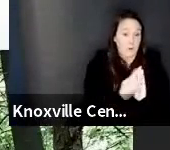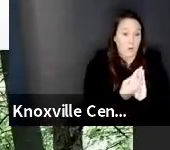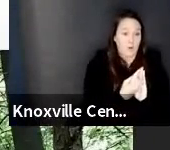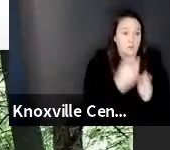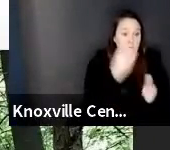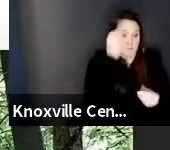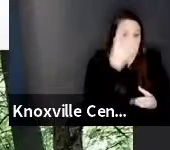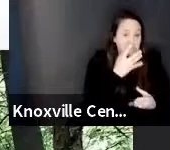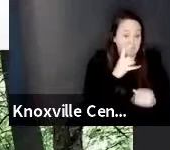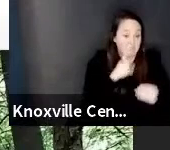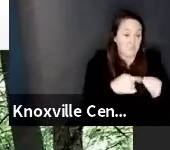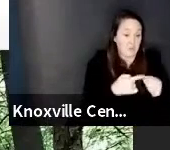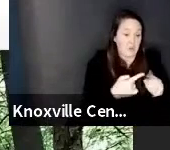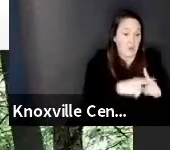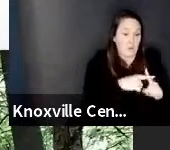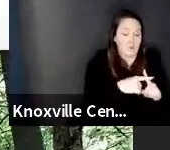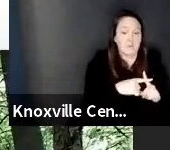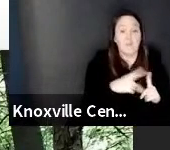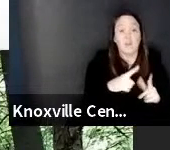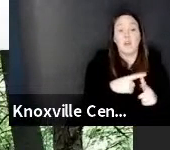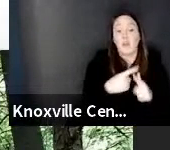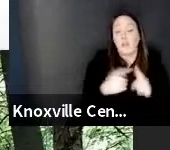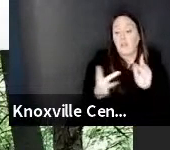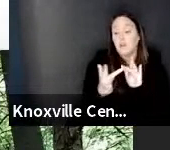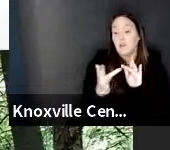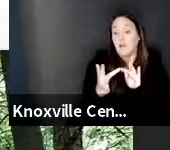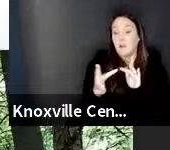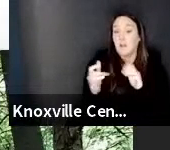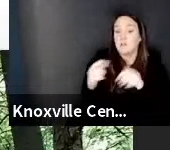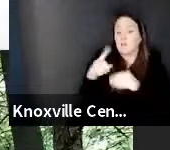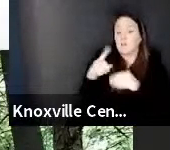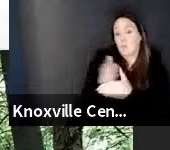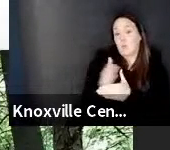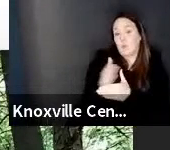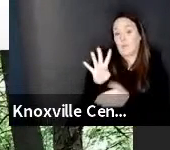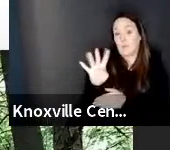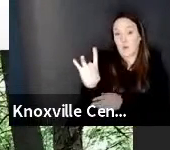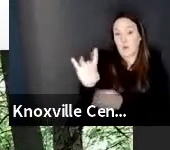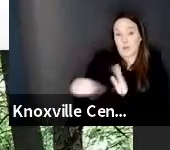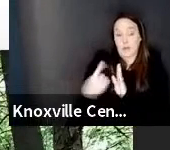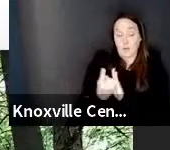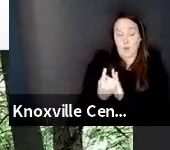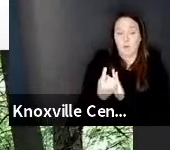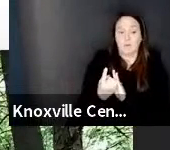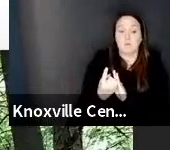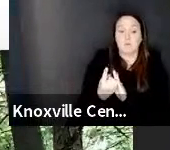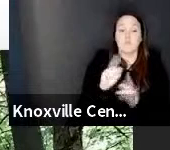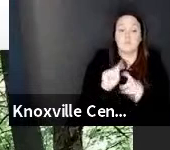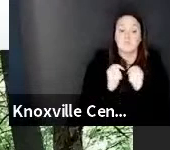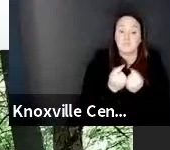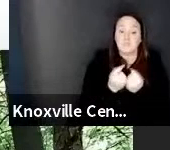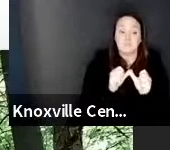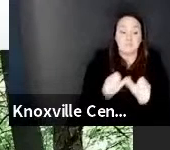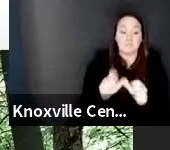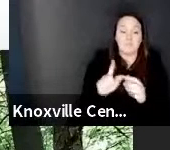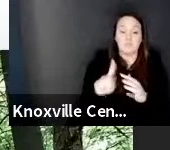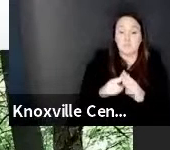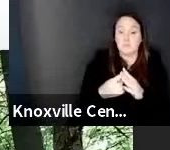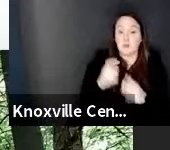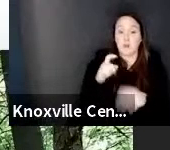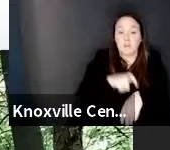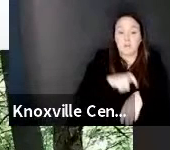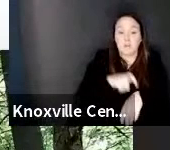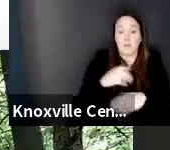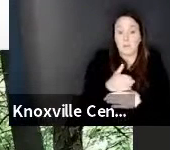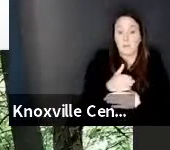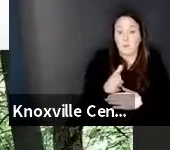case and close contacts within 48 hours. With our current EPI support team, we continue to be able to initiate investigations in this desired